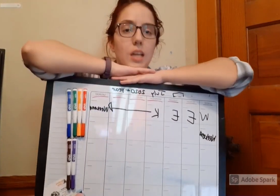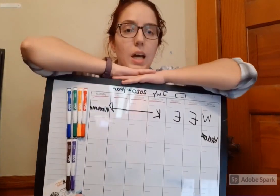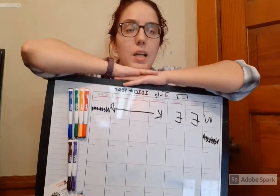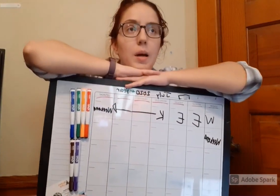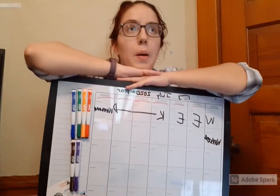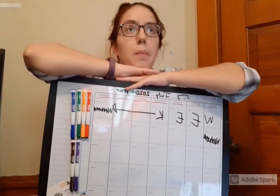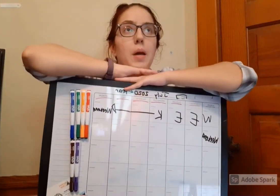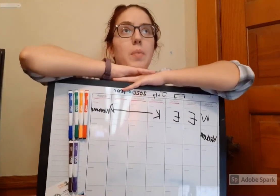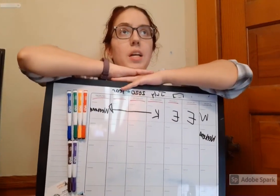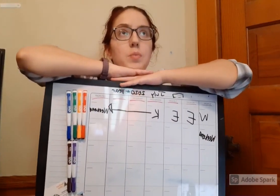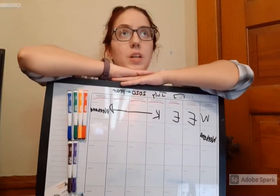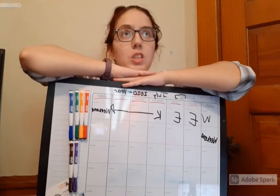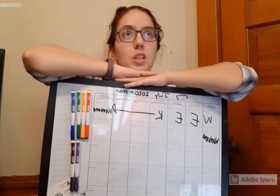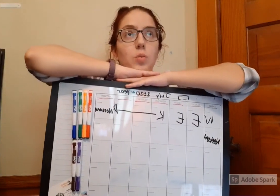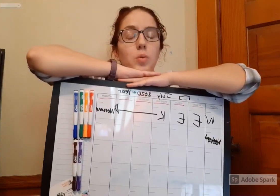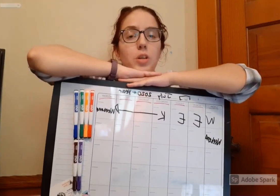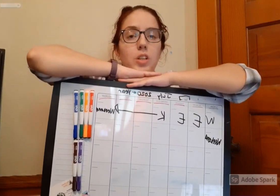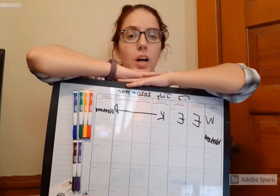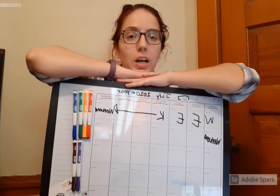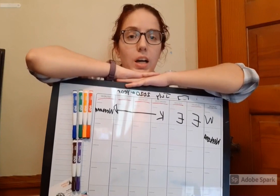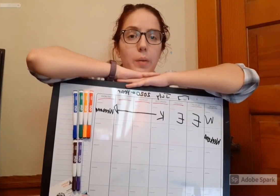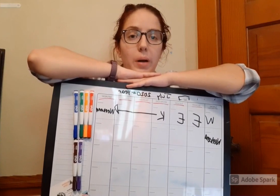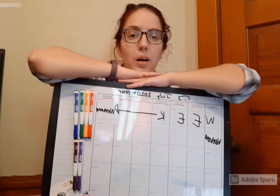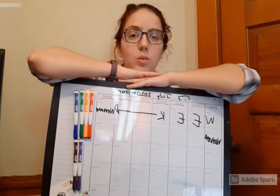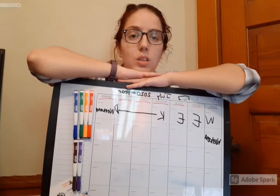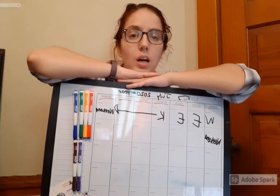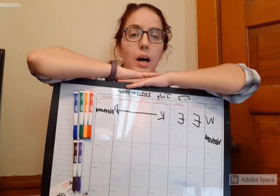outside, maybe especially when we are talking about